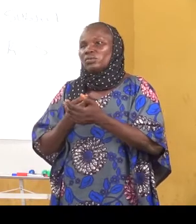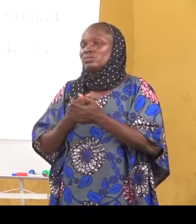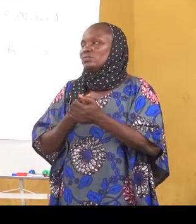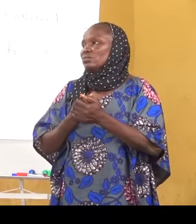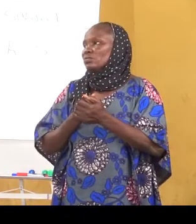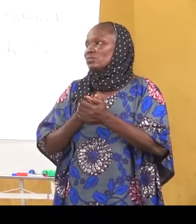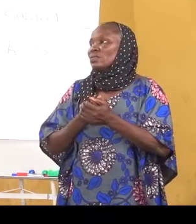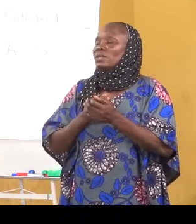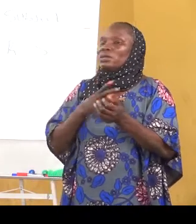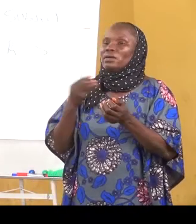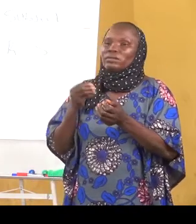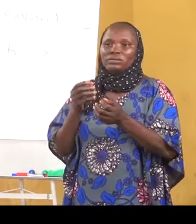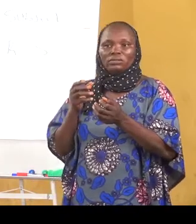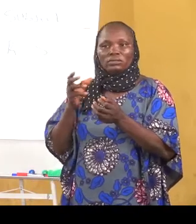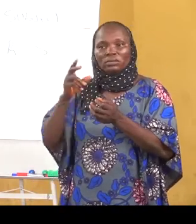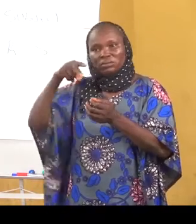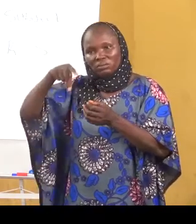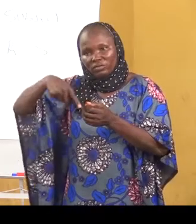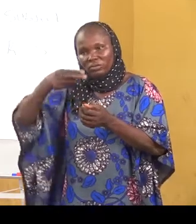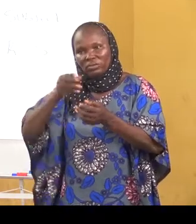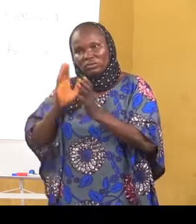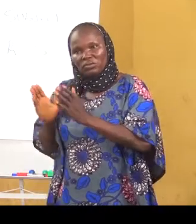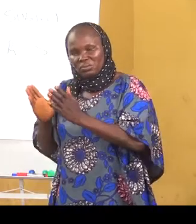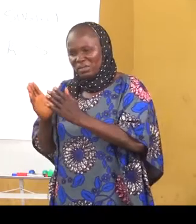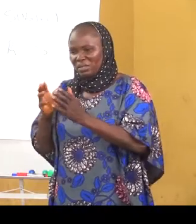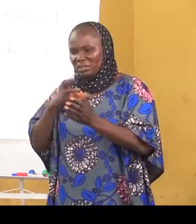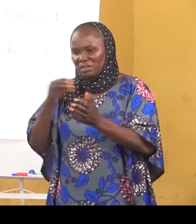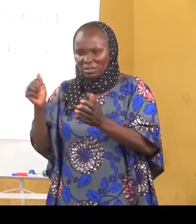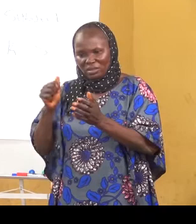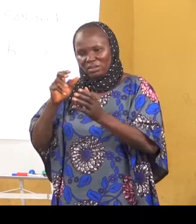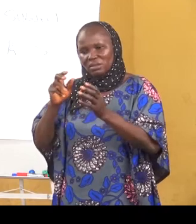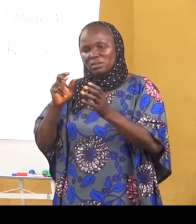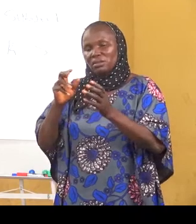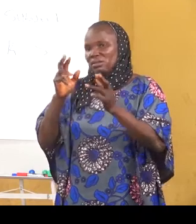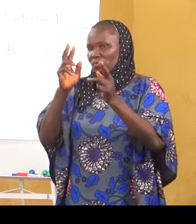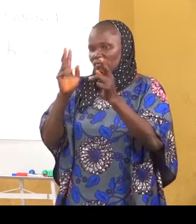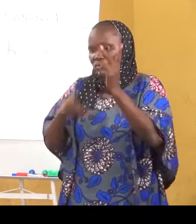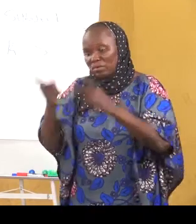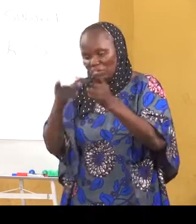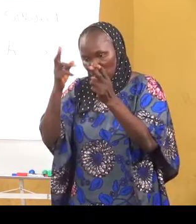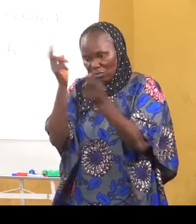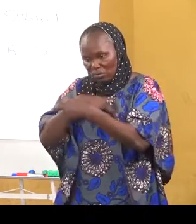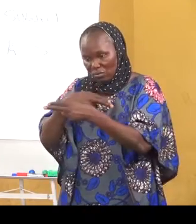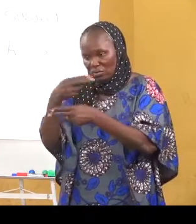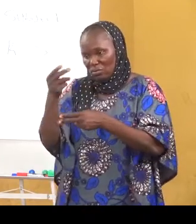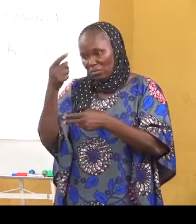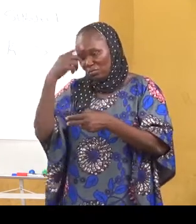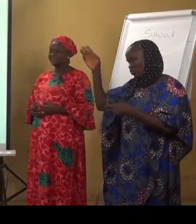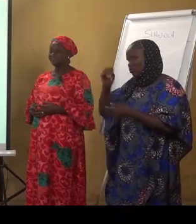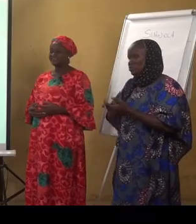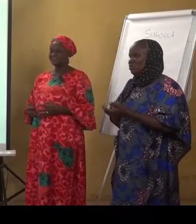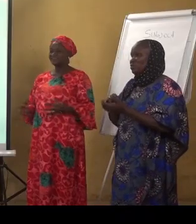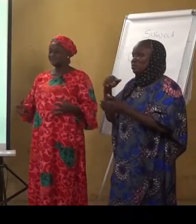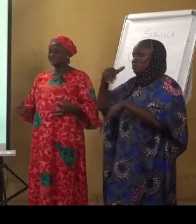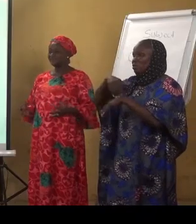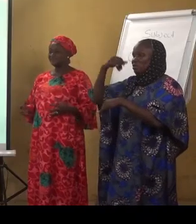Philemon prepare a guest room for him to follow up the case. You know? Then, at the end of